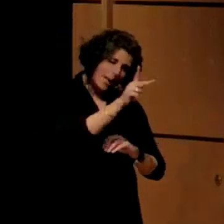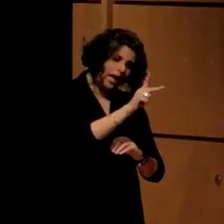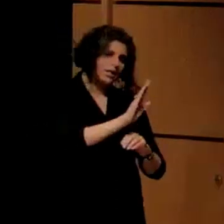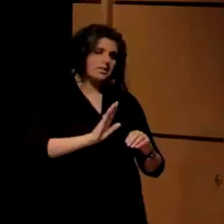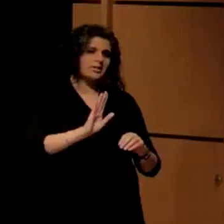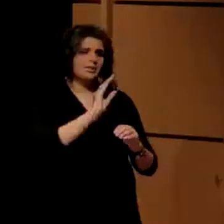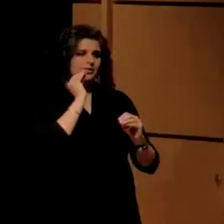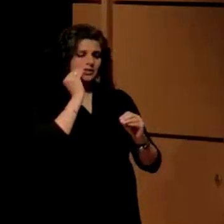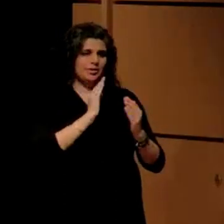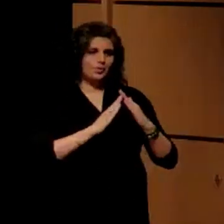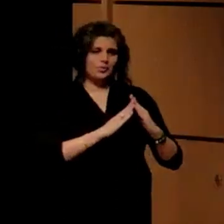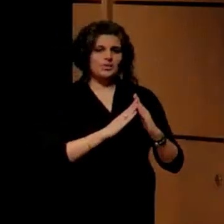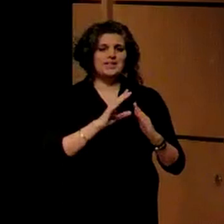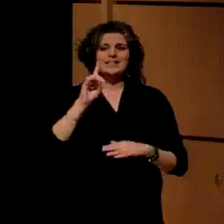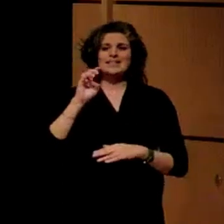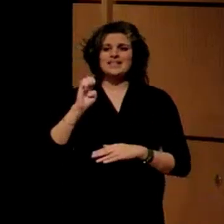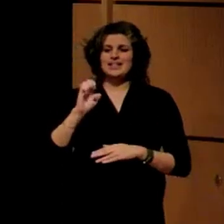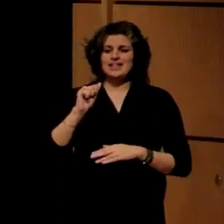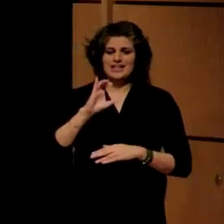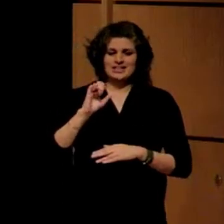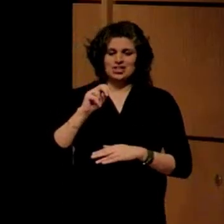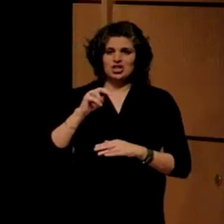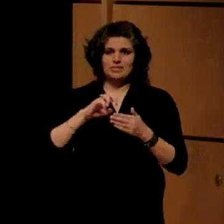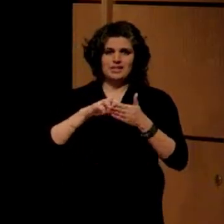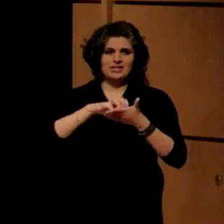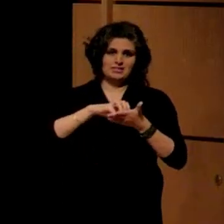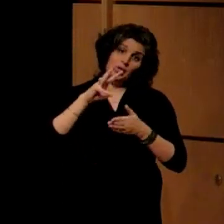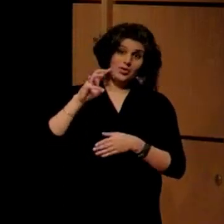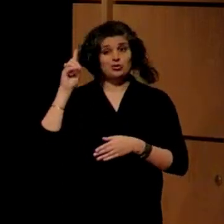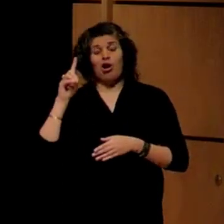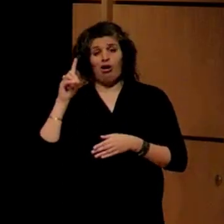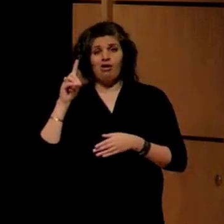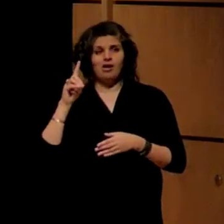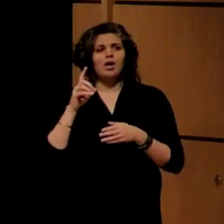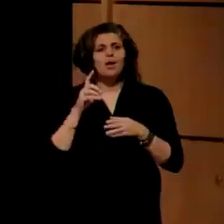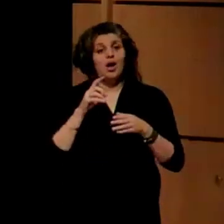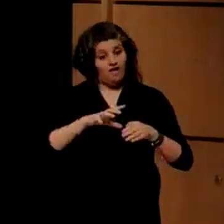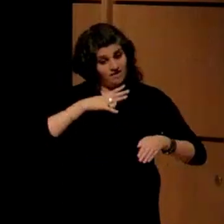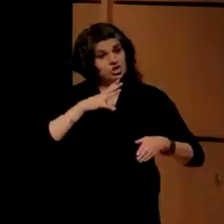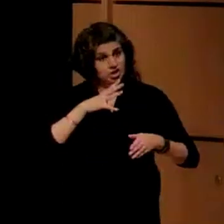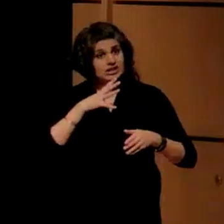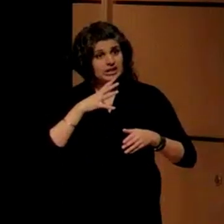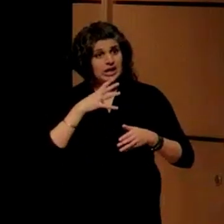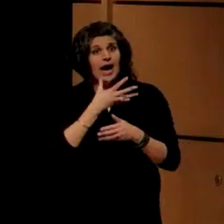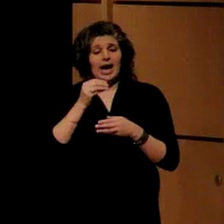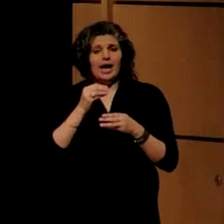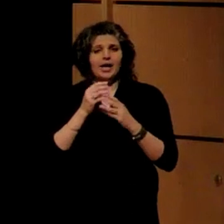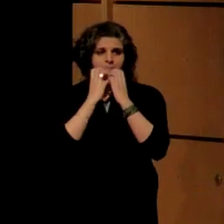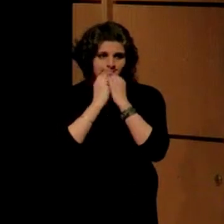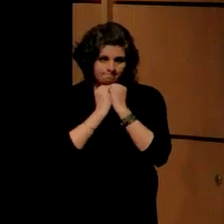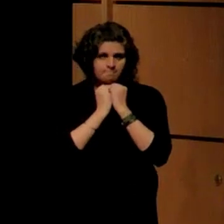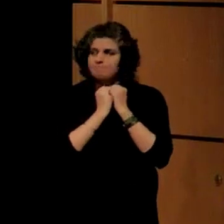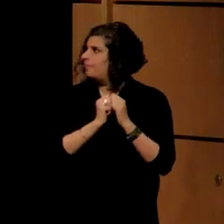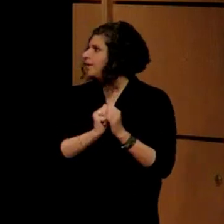home. Deaccessioning means to withdraw, officially and with care, artworks that are part of the museum's